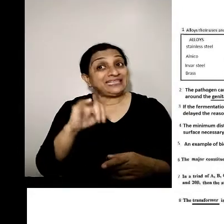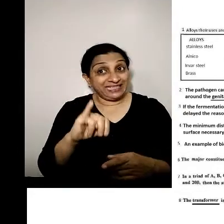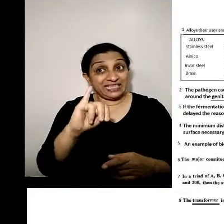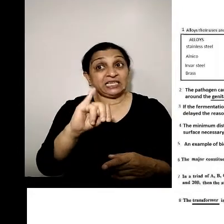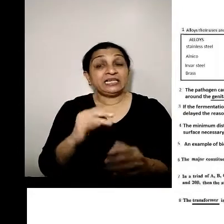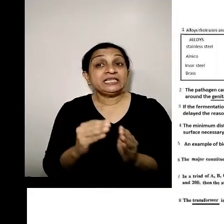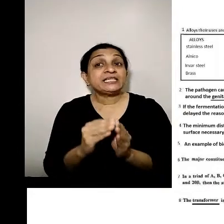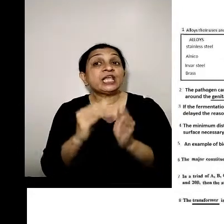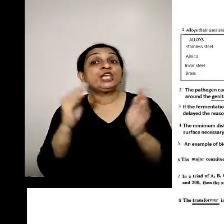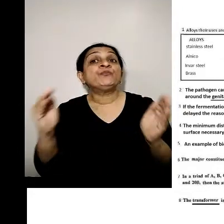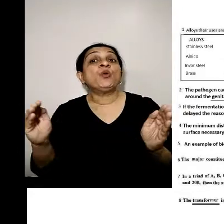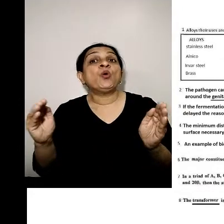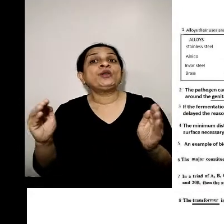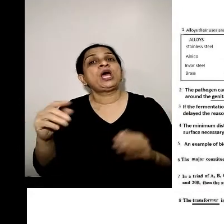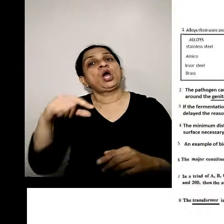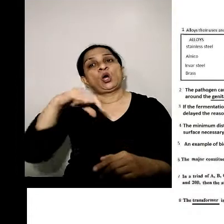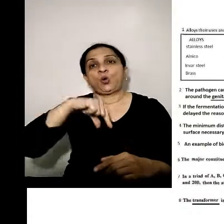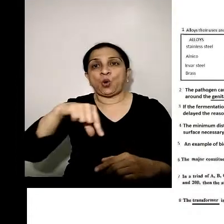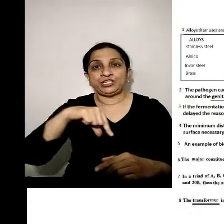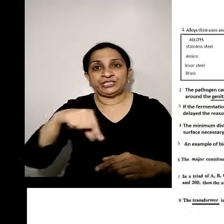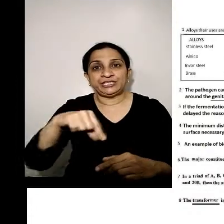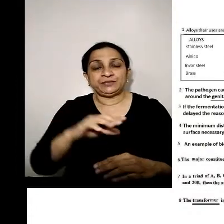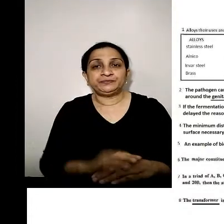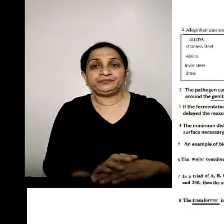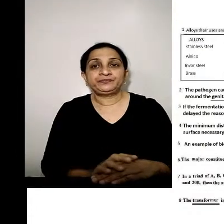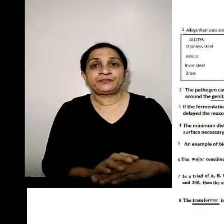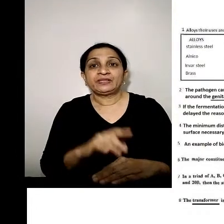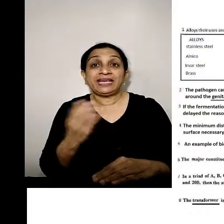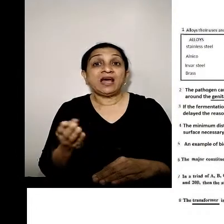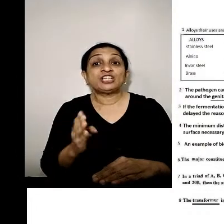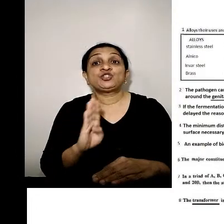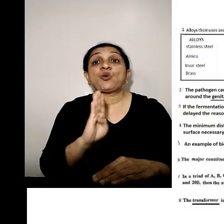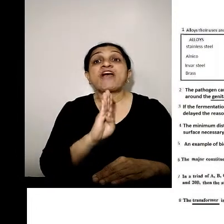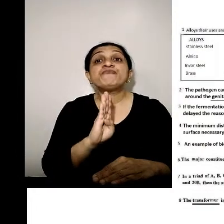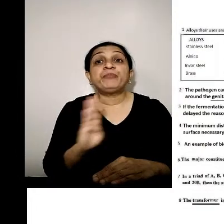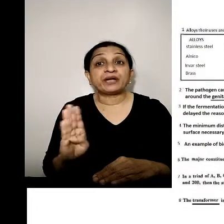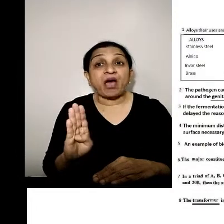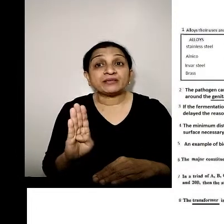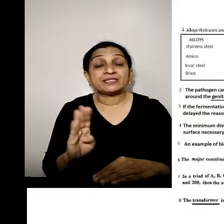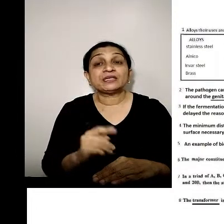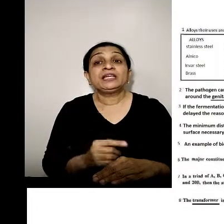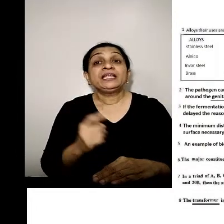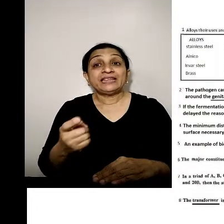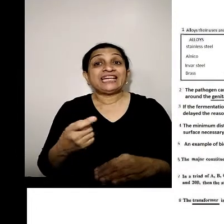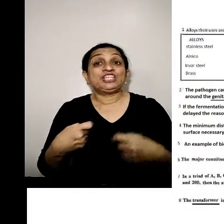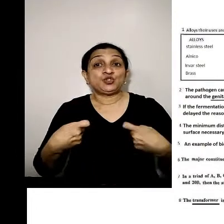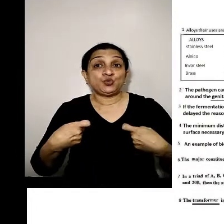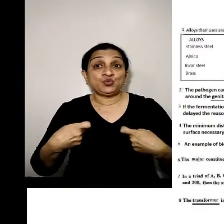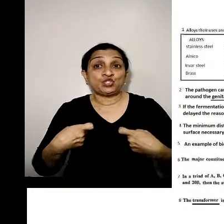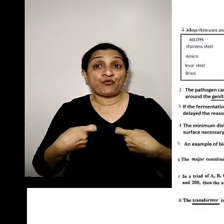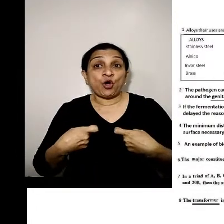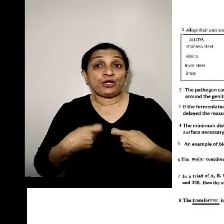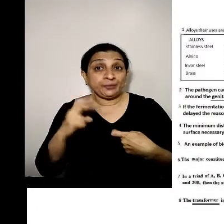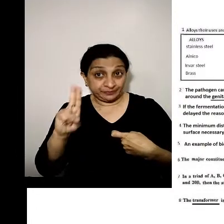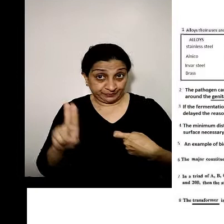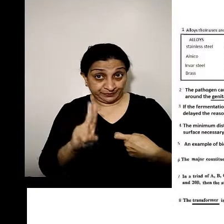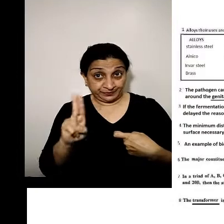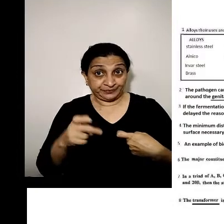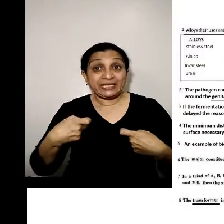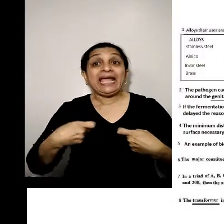and nickel is in more quantity. And last you have brass, that is used